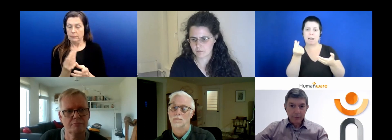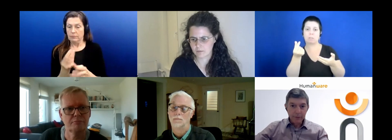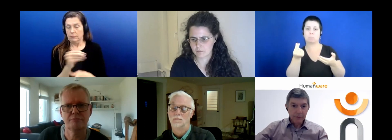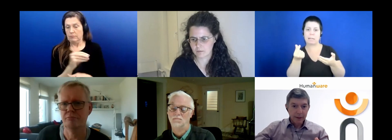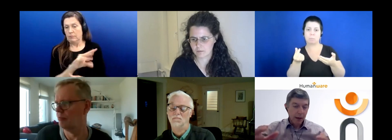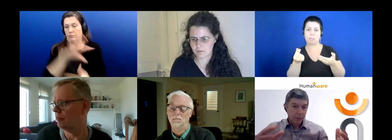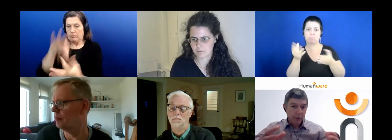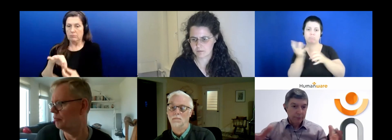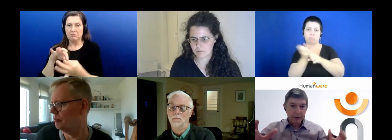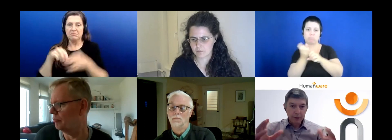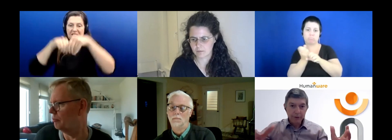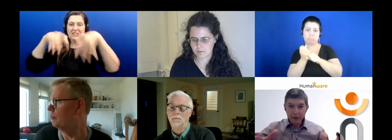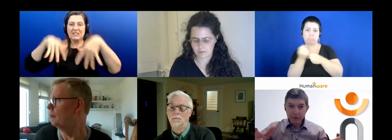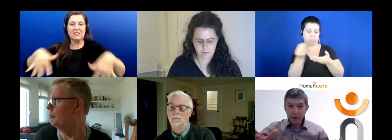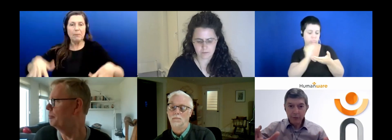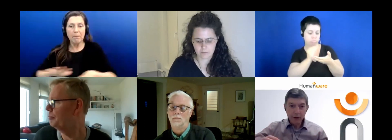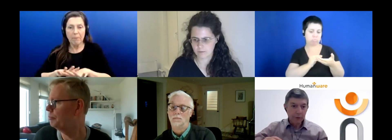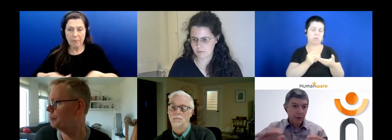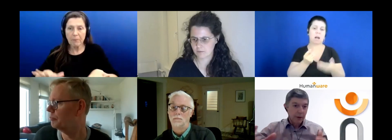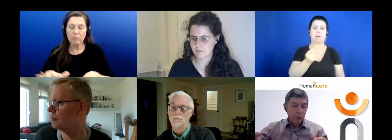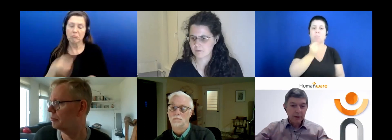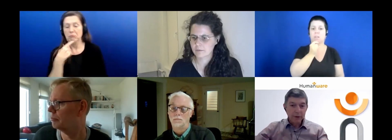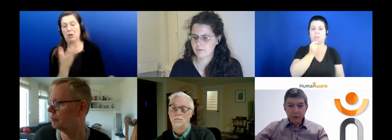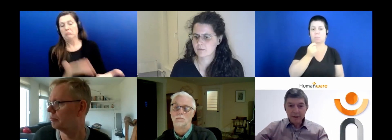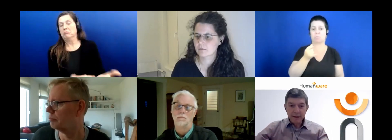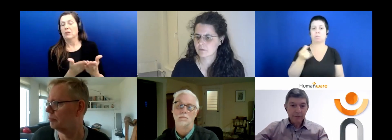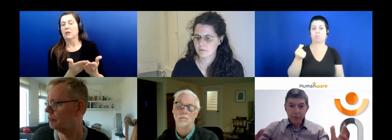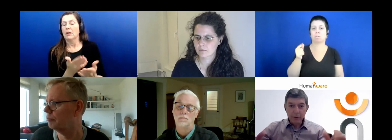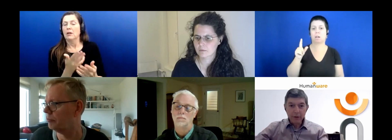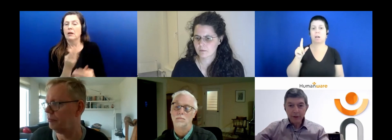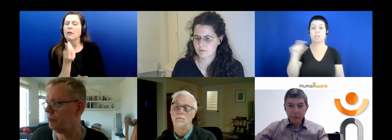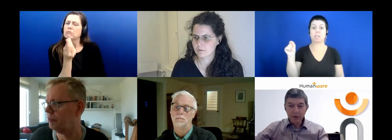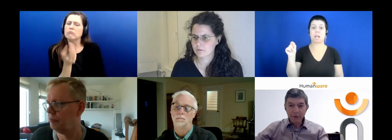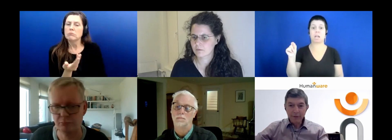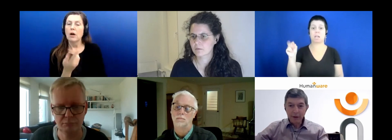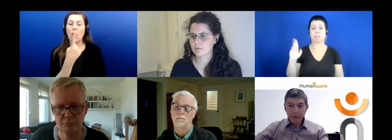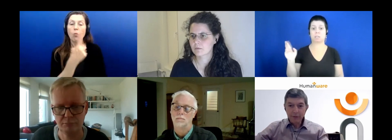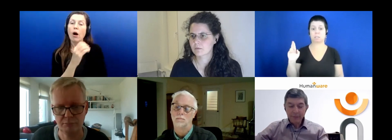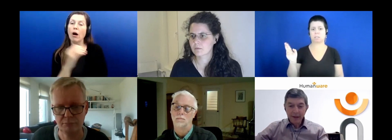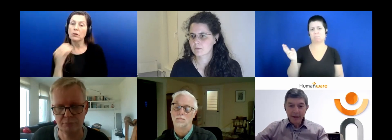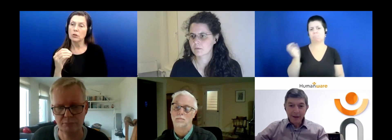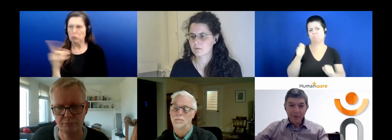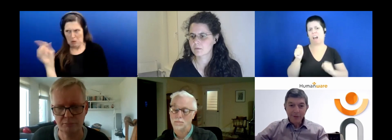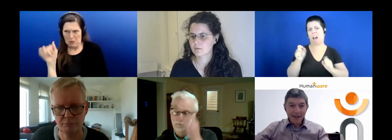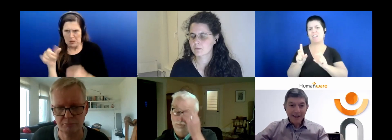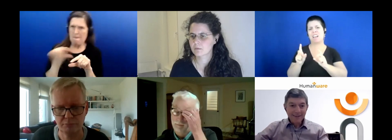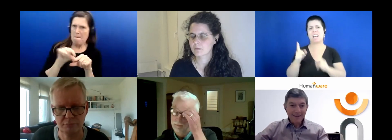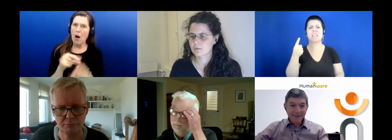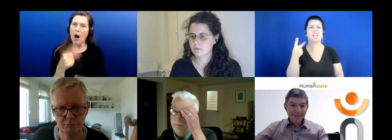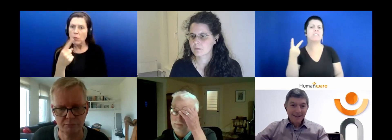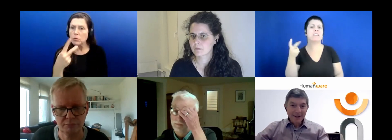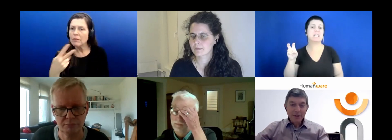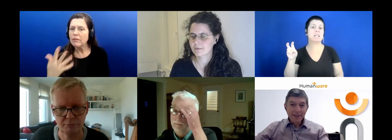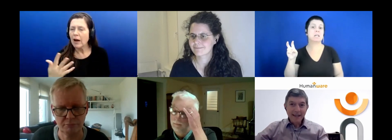And you'd say, well, if it costs $100, why don't we sell it for $125? The